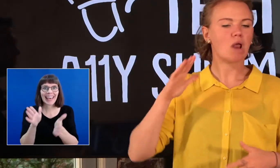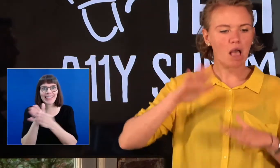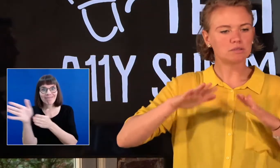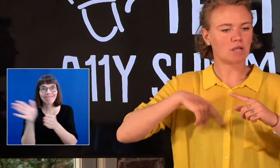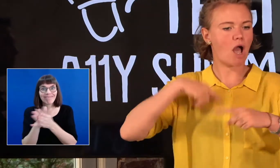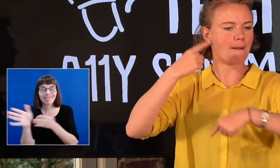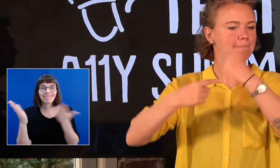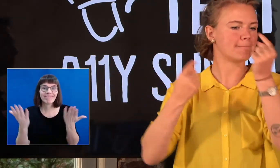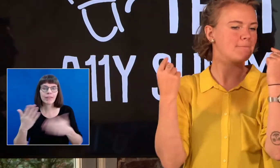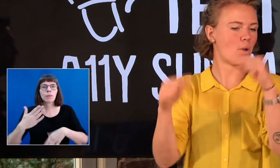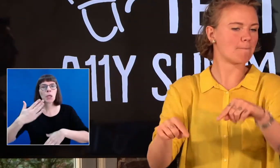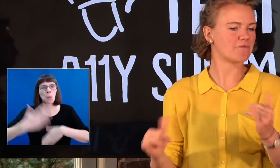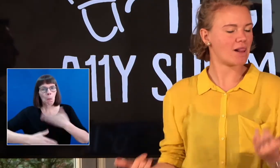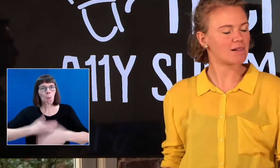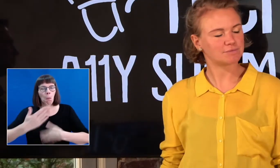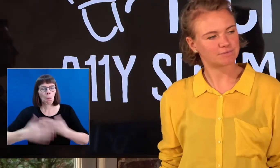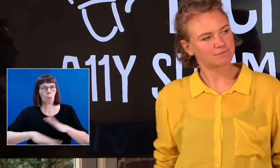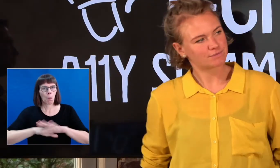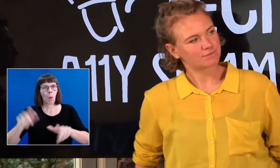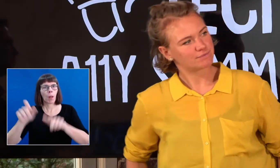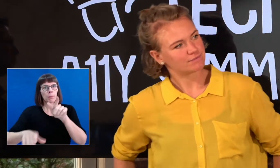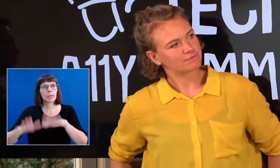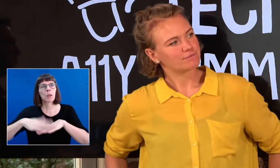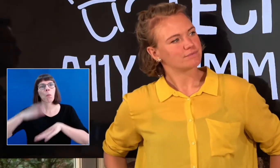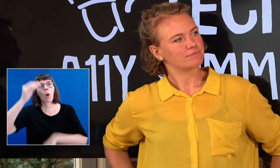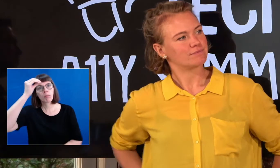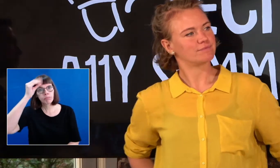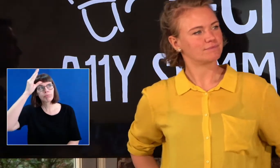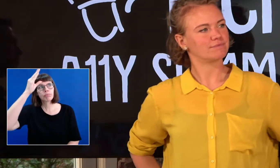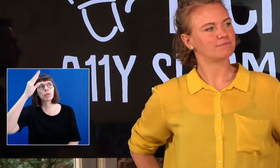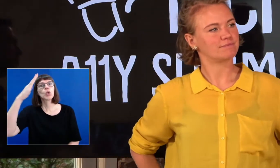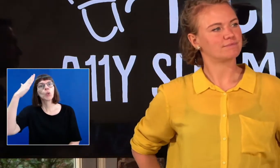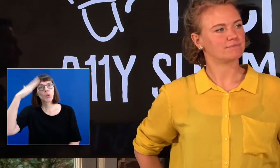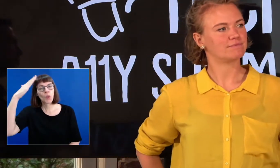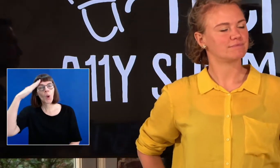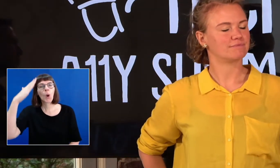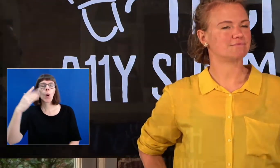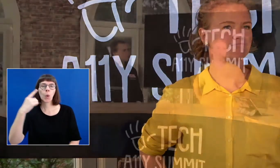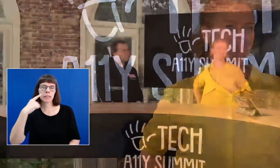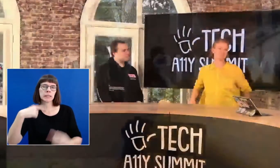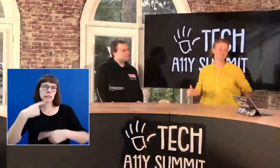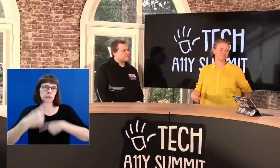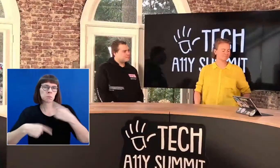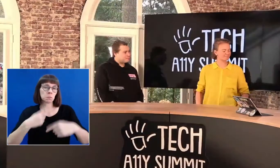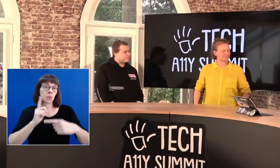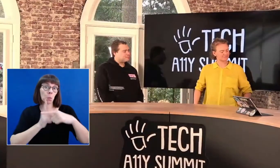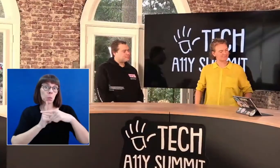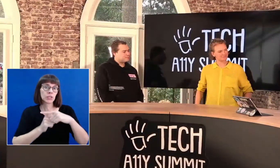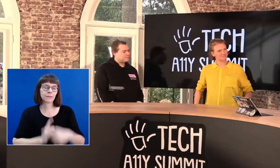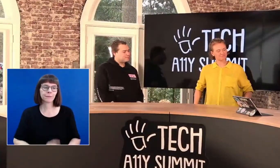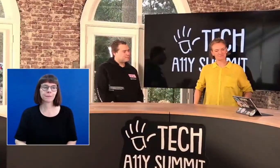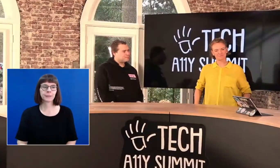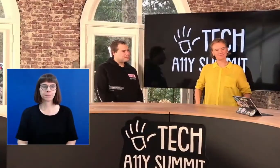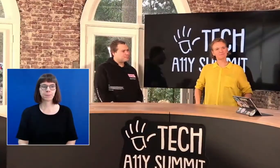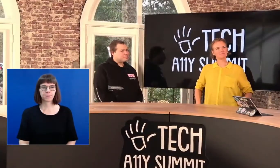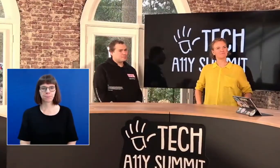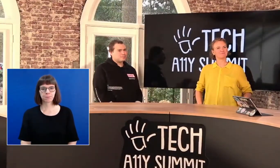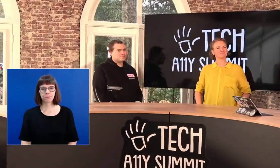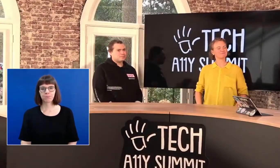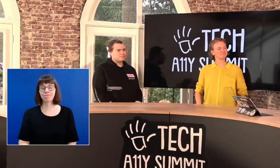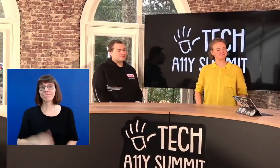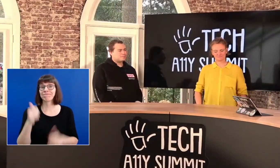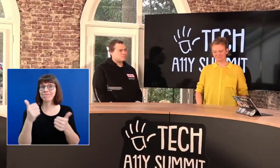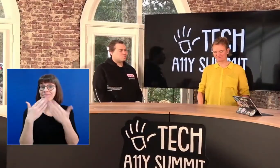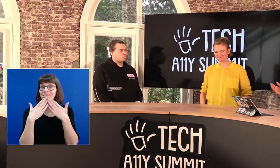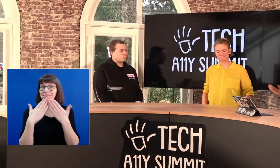by bit, everybody gets a bit more aware, and I think the development is going in the right direction. Thank you.